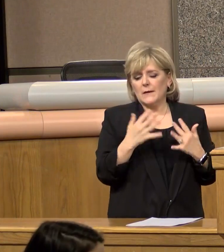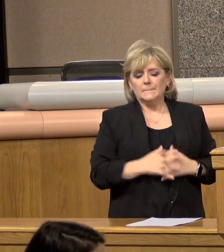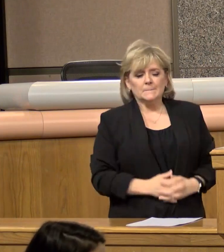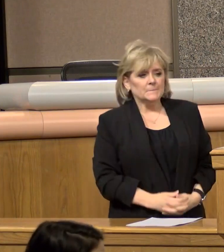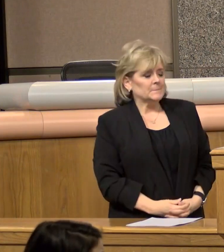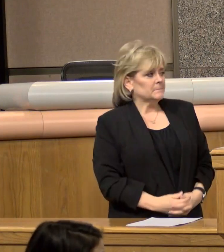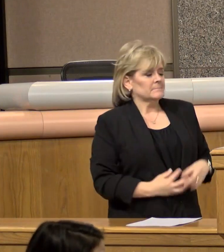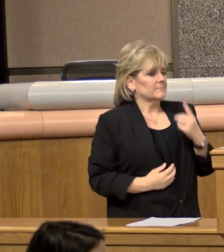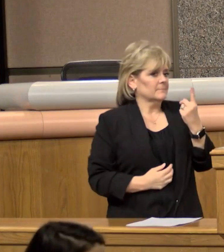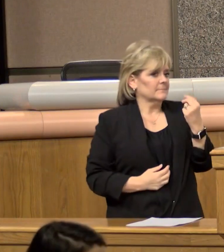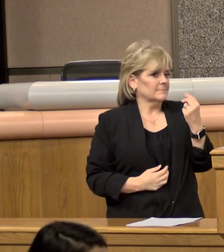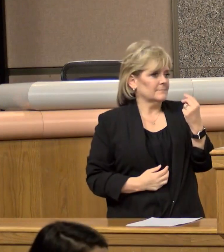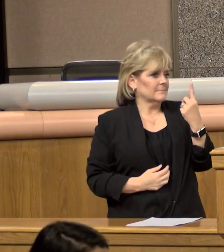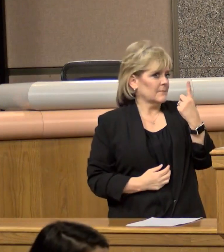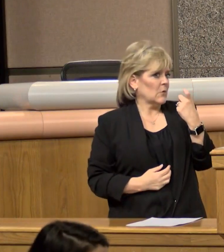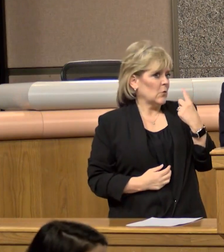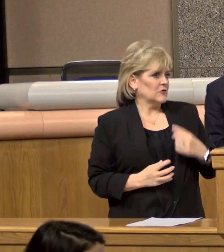One more question.